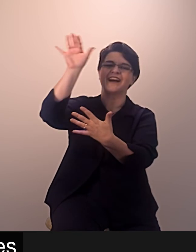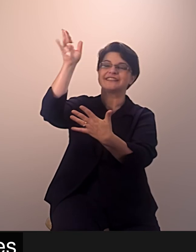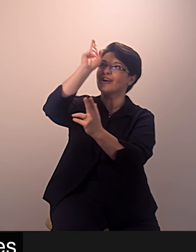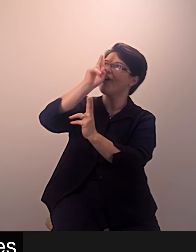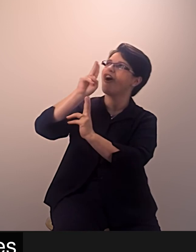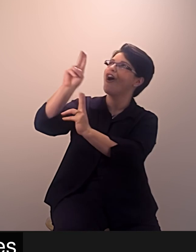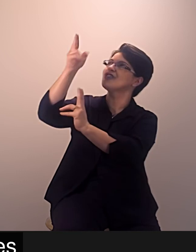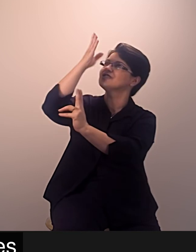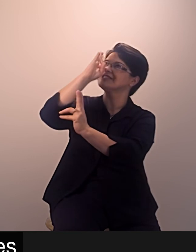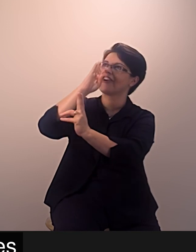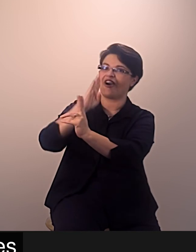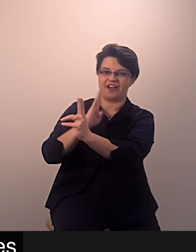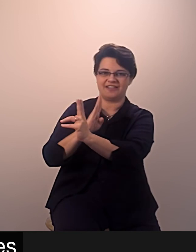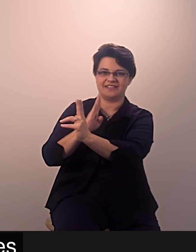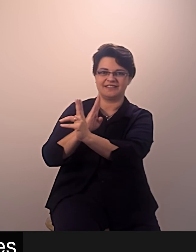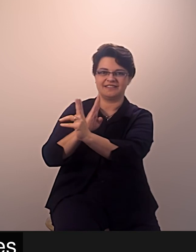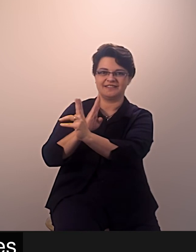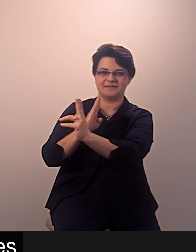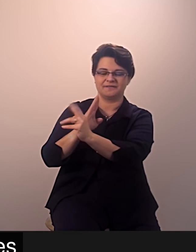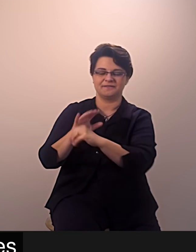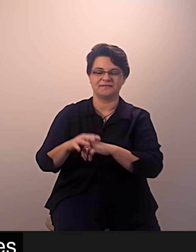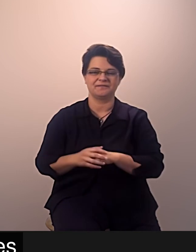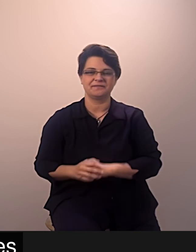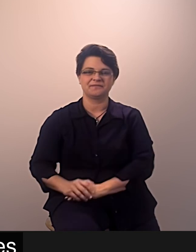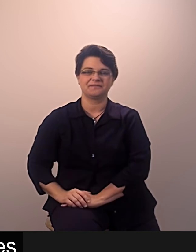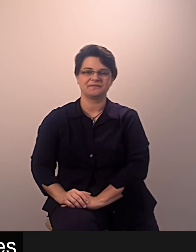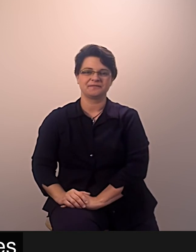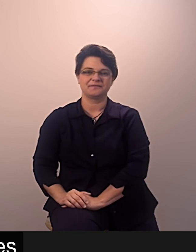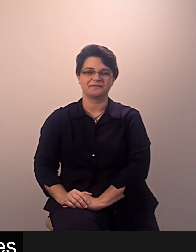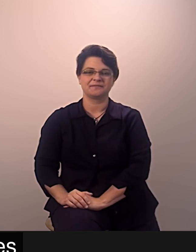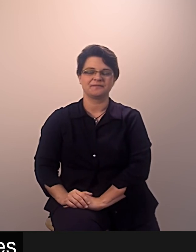God, our Heavenly Father.